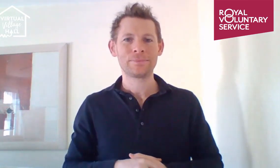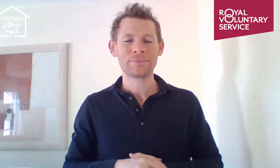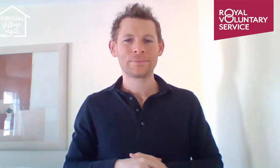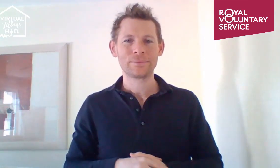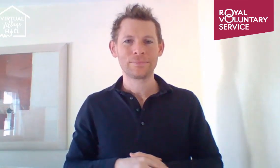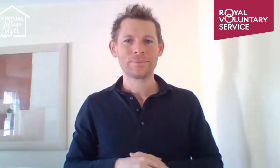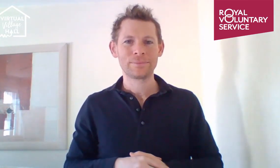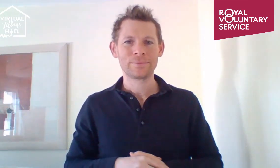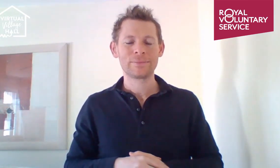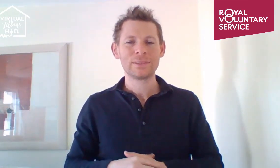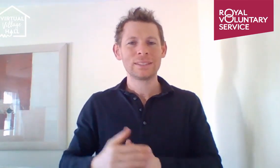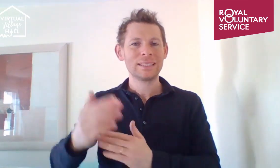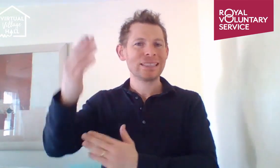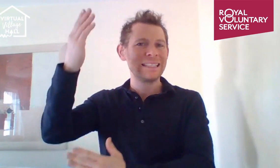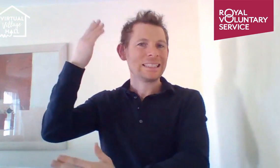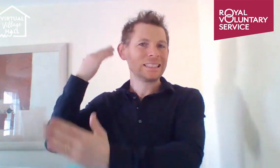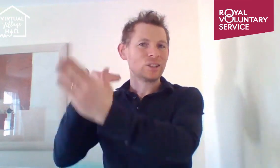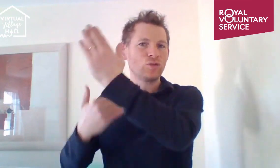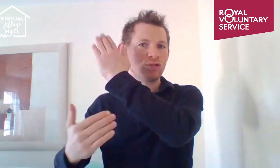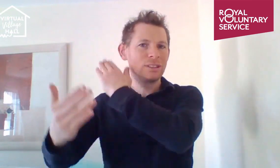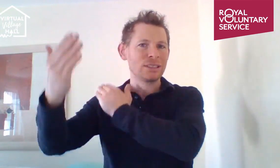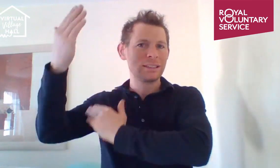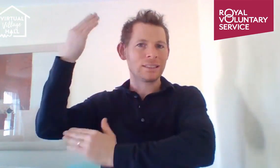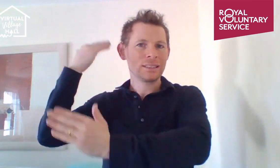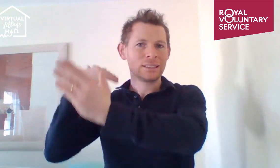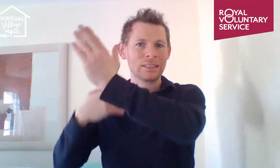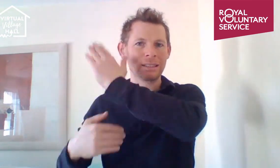And we'll move on now to our fourth sign, which is history.